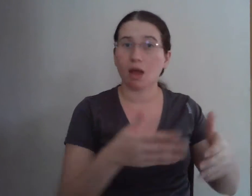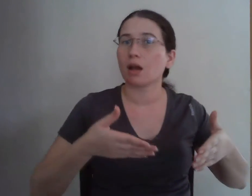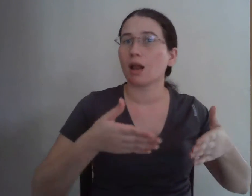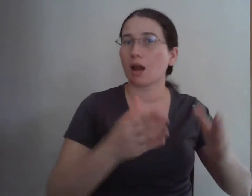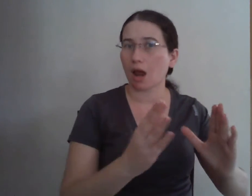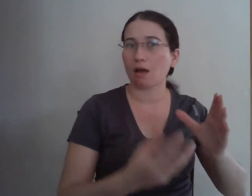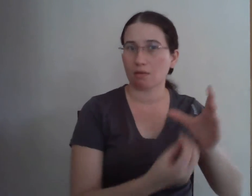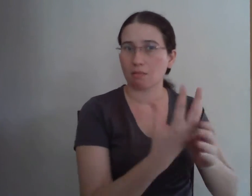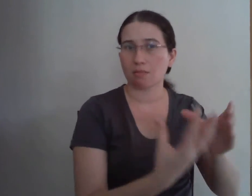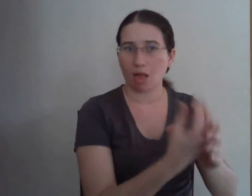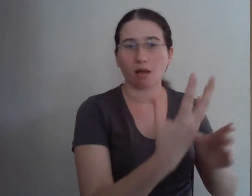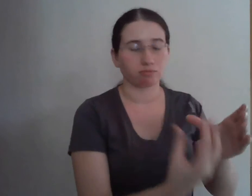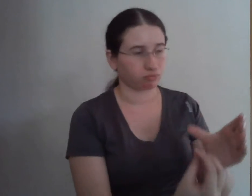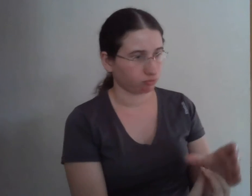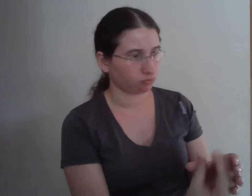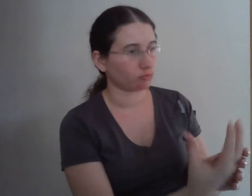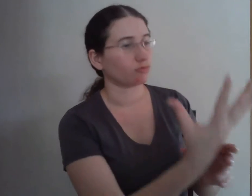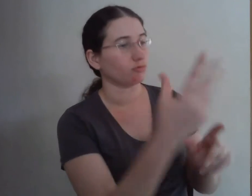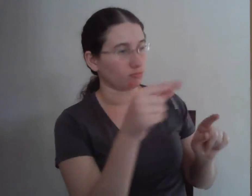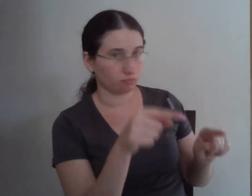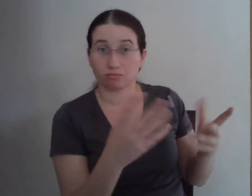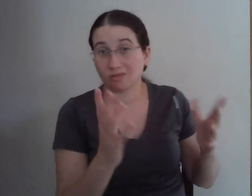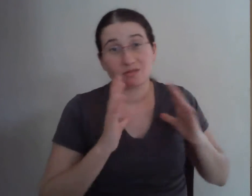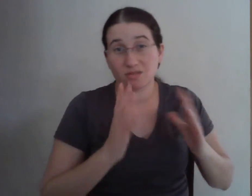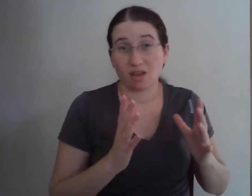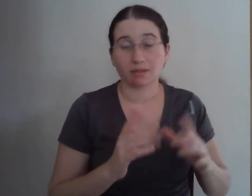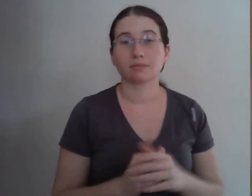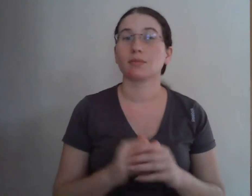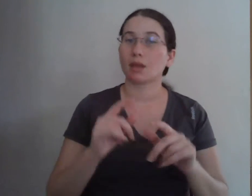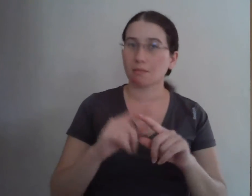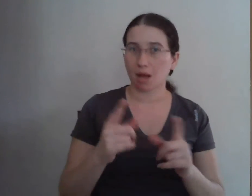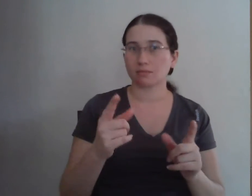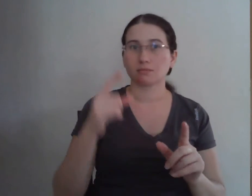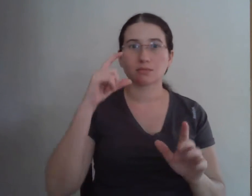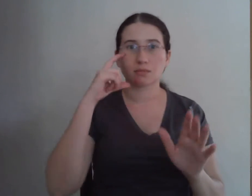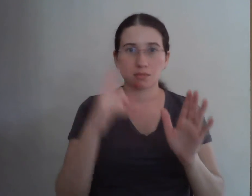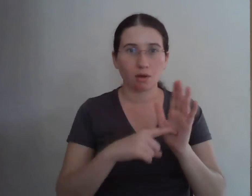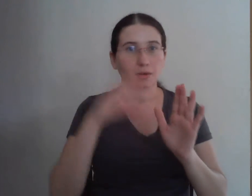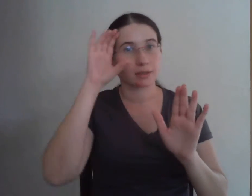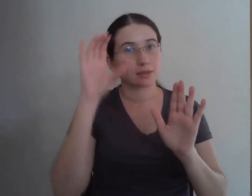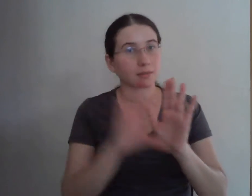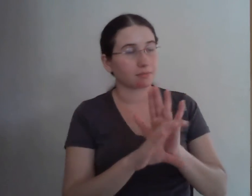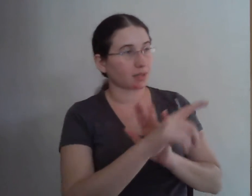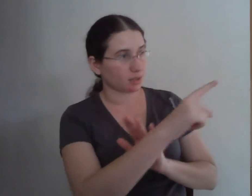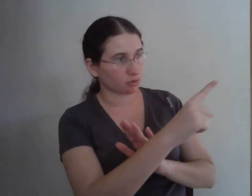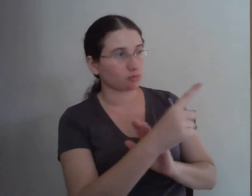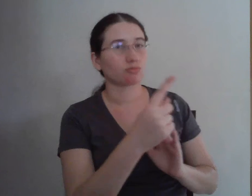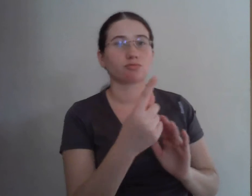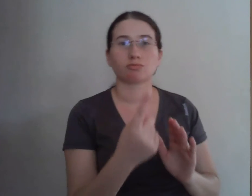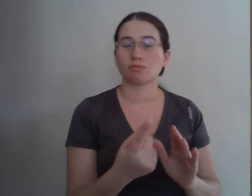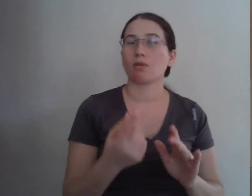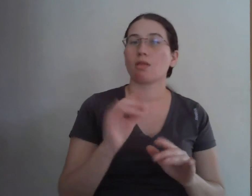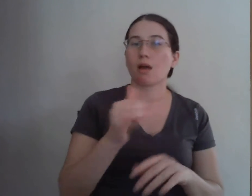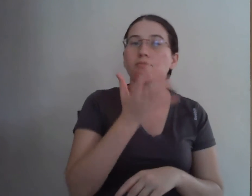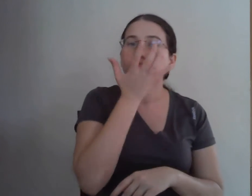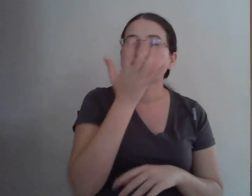grow. Now, looking at this grassland of ours that has gone dry, what could we do to keep that healthy? And bear in mind, I'm talking of